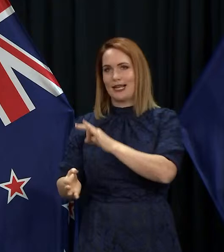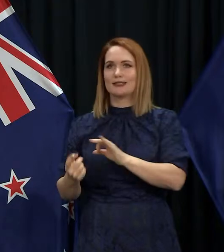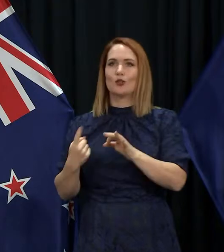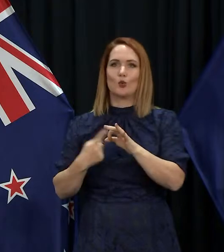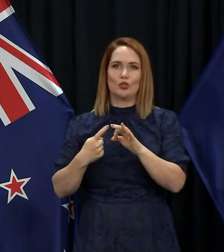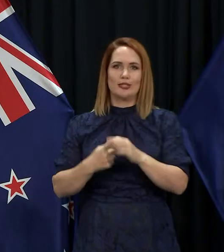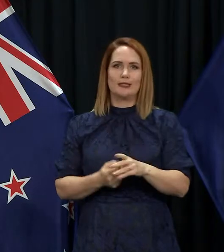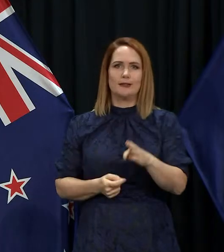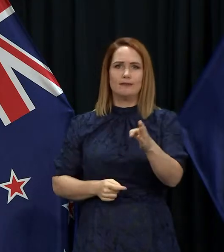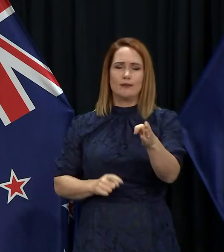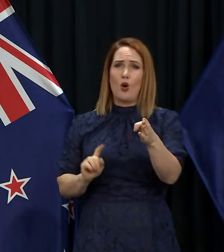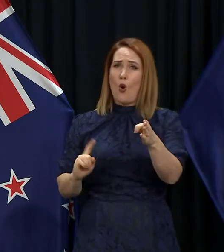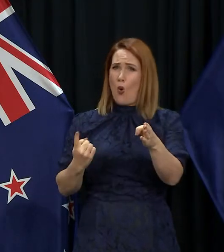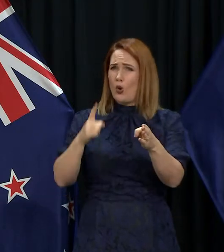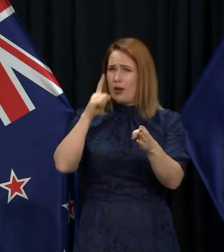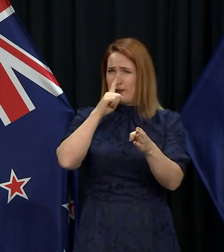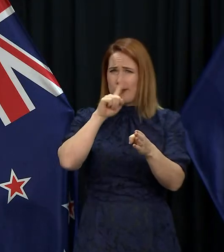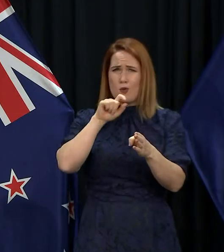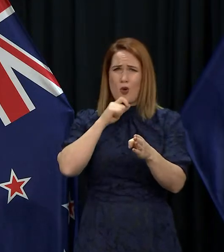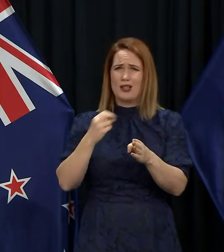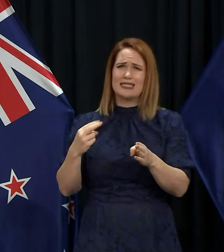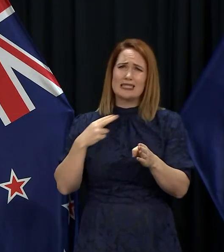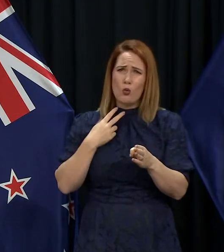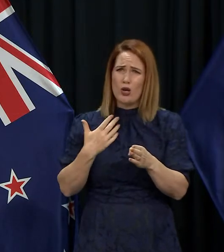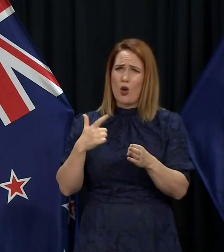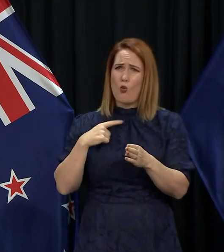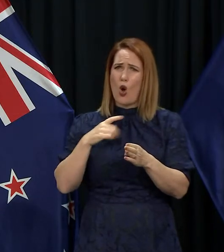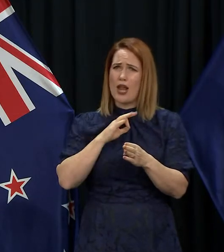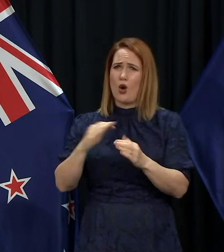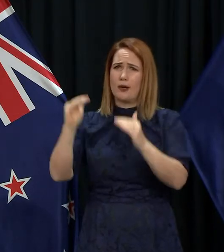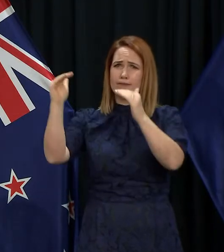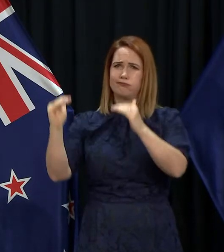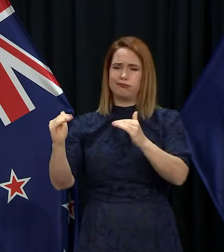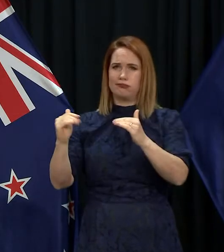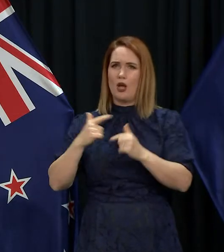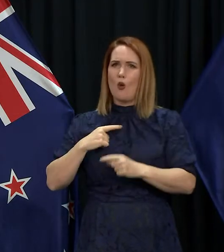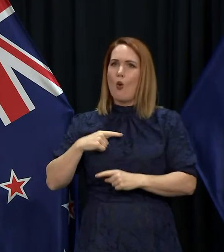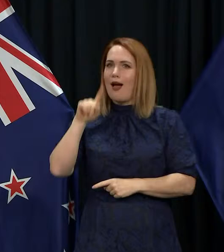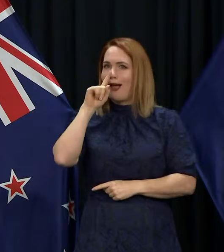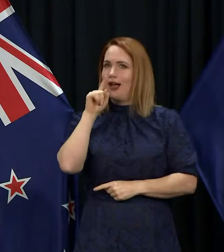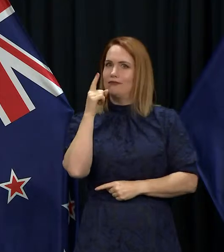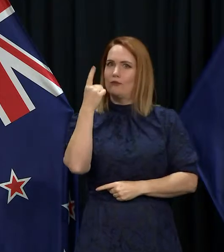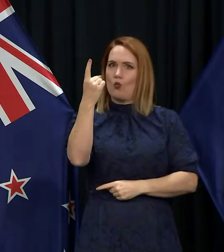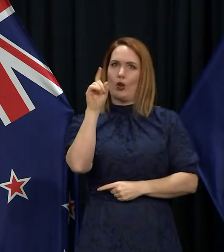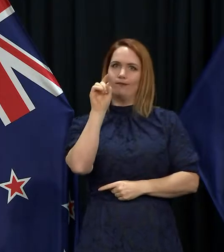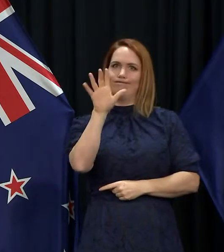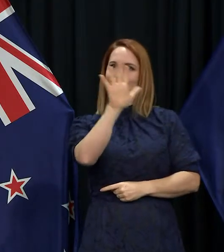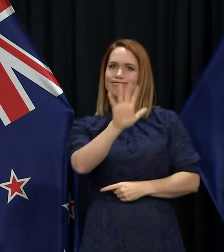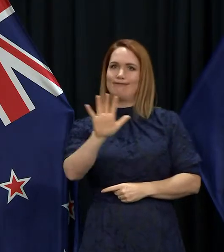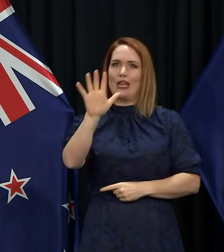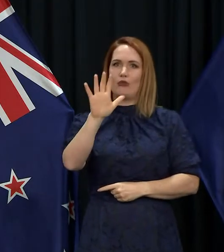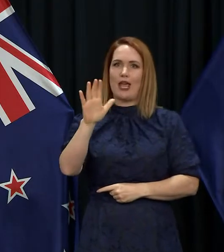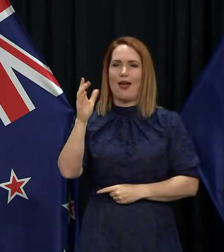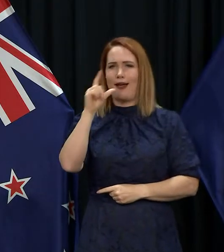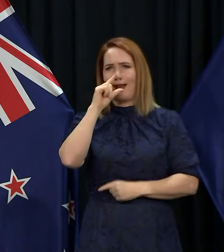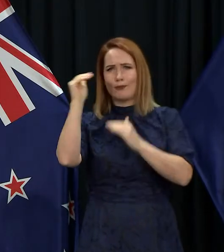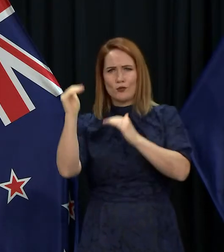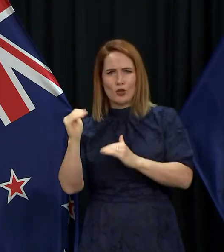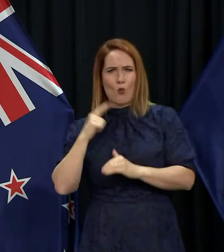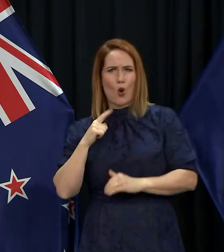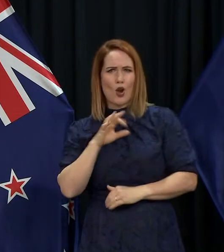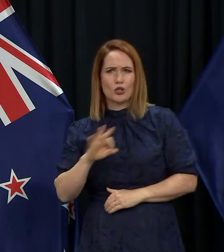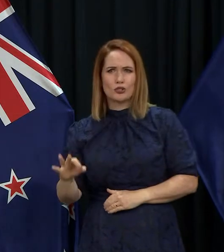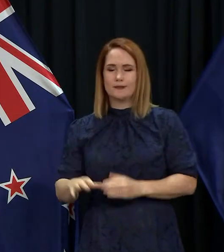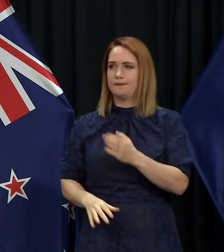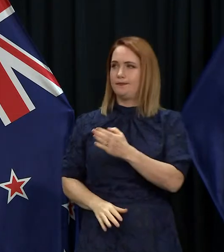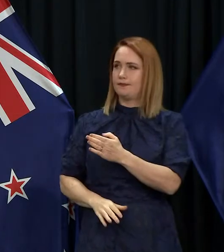be disappointed with this decision. Why can't you move Auckland to Orange first? We see that a really important consideration for